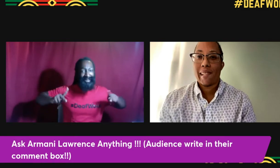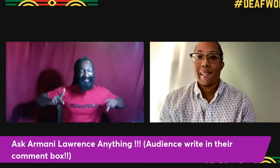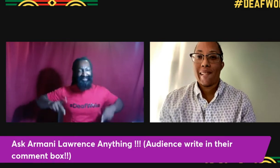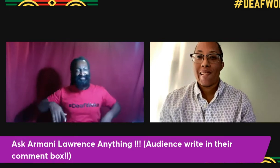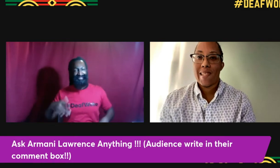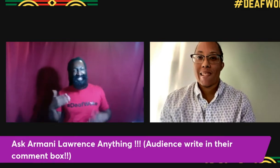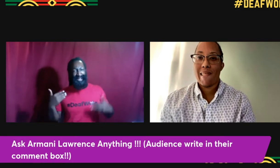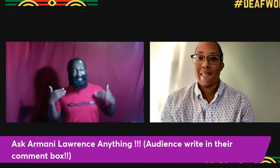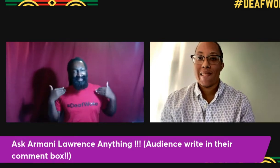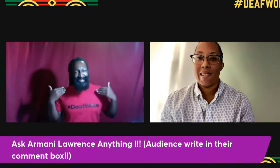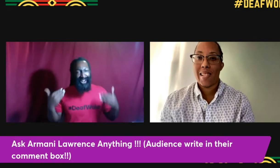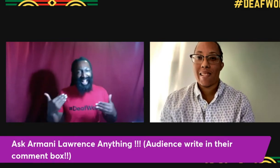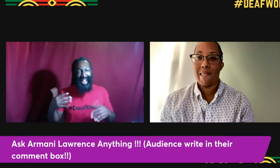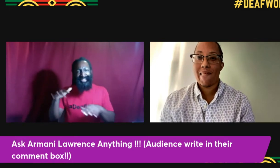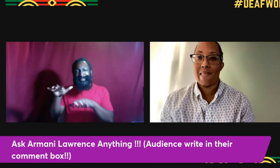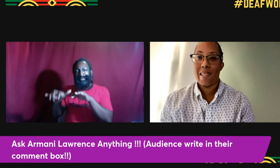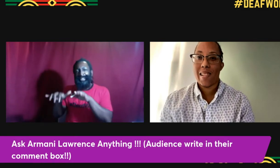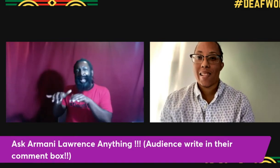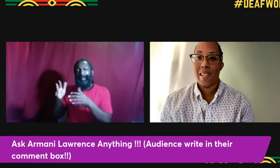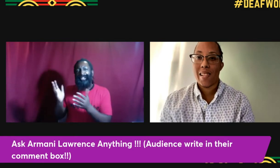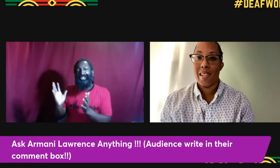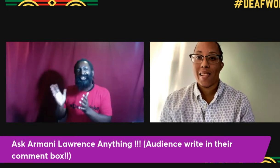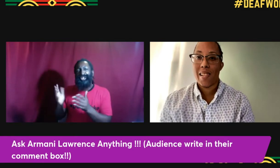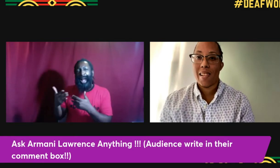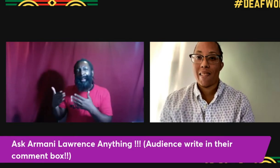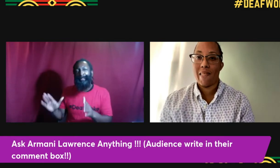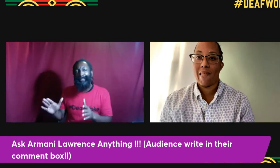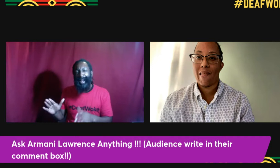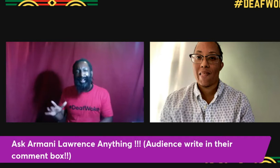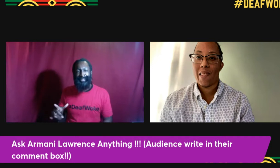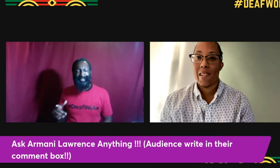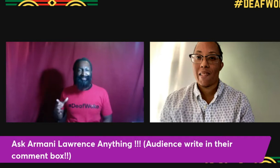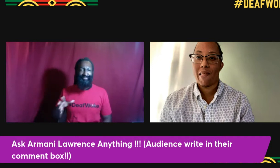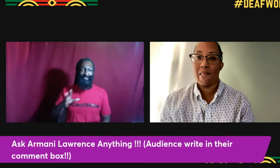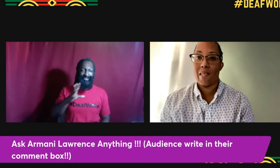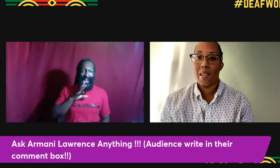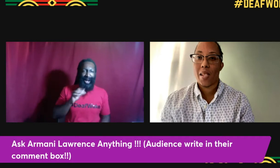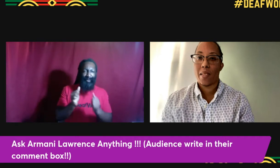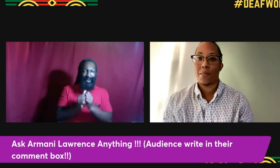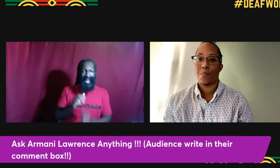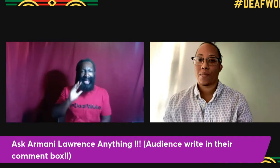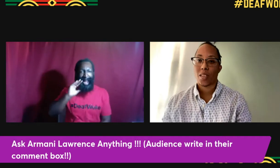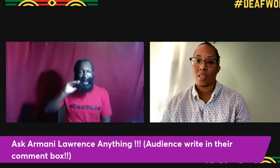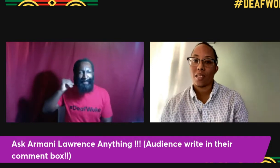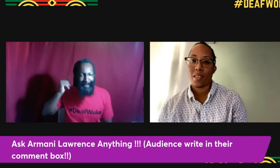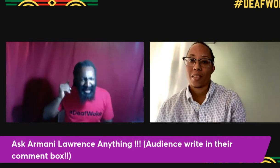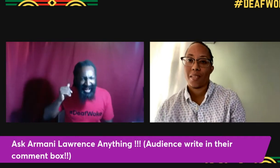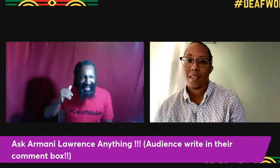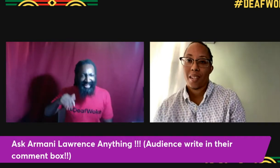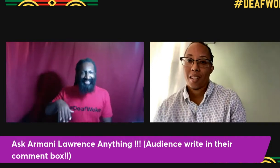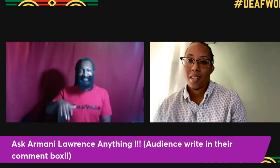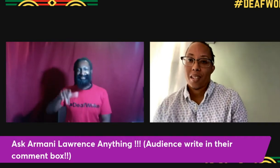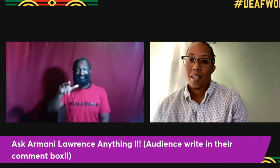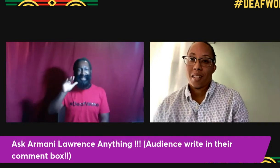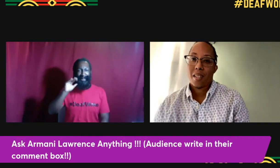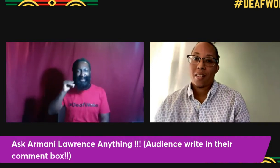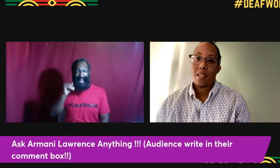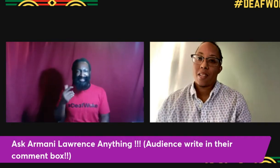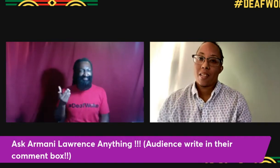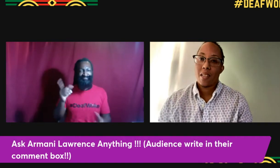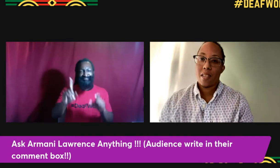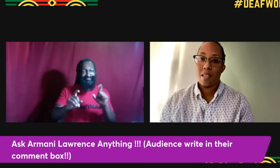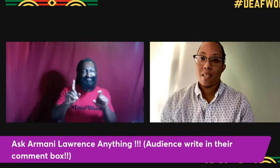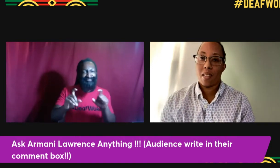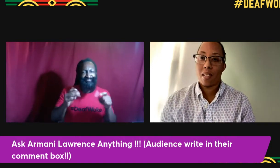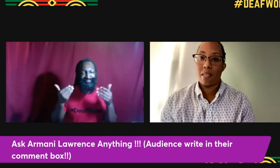Now, audience, people, so go ahead and type your questions in the chat box. This is your time